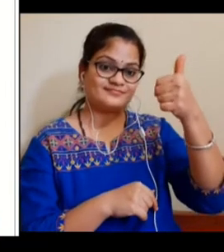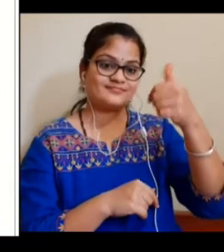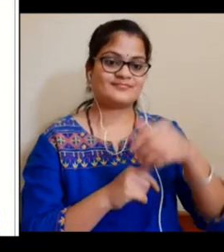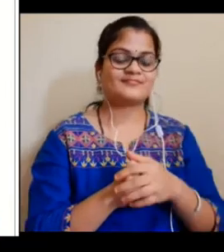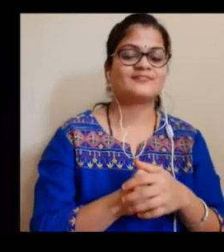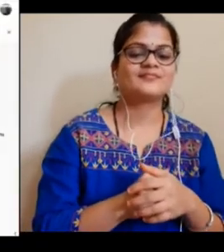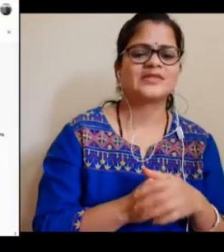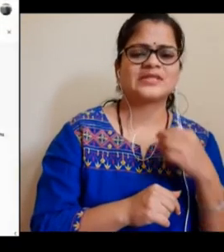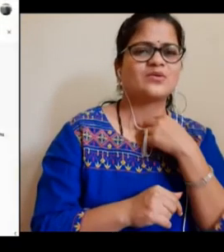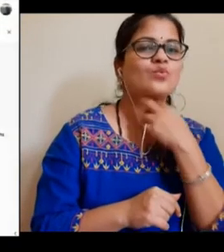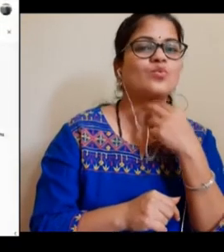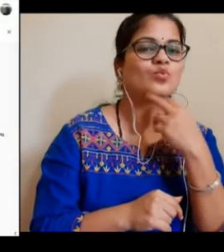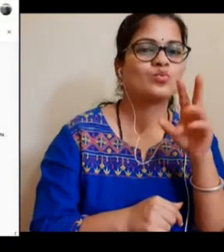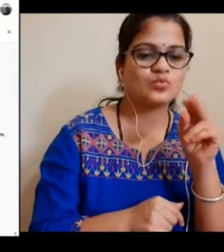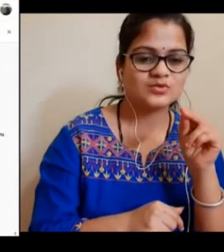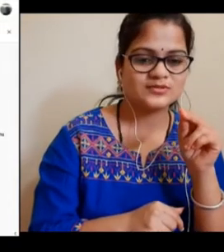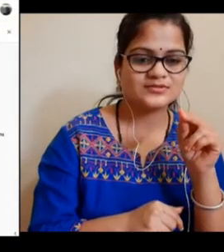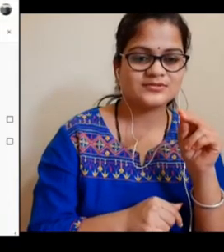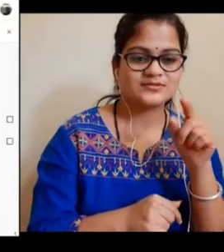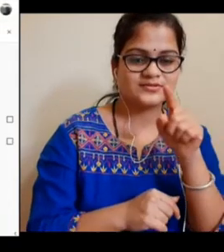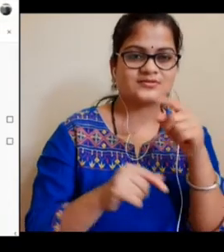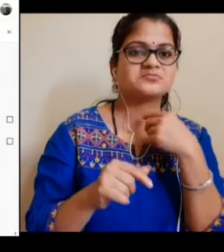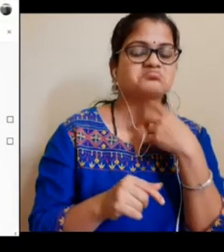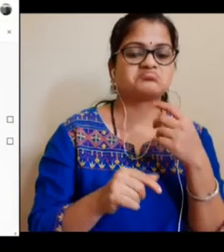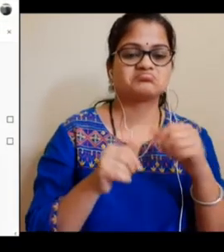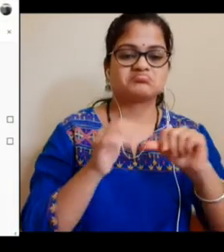Okay, so this audio, I didn't make it to